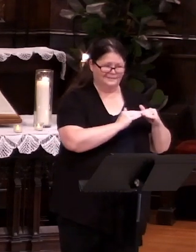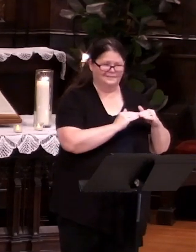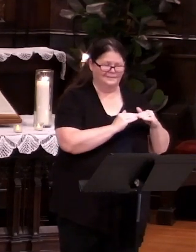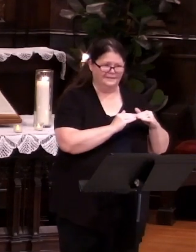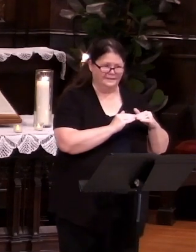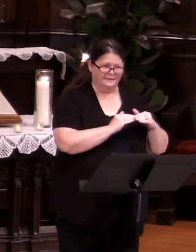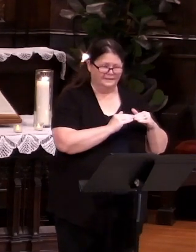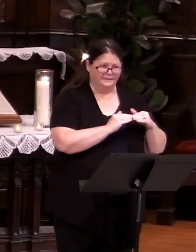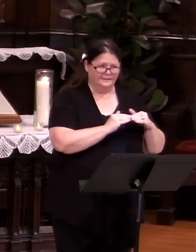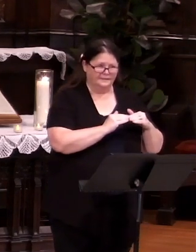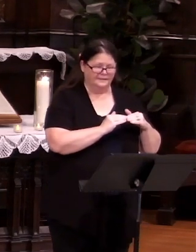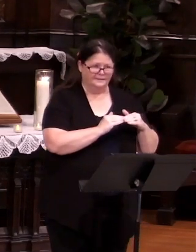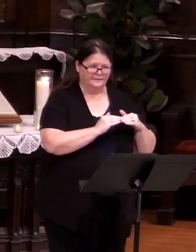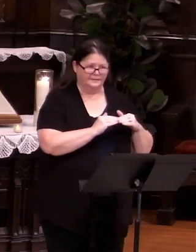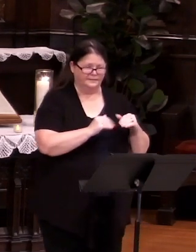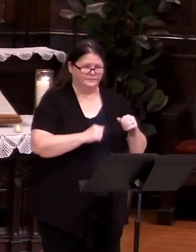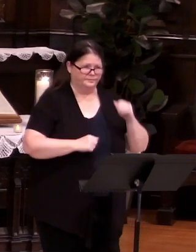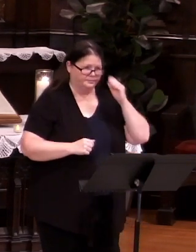those scales.